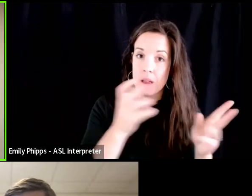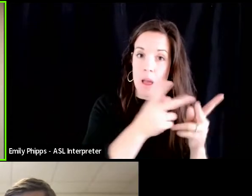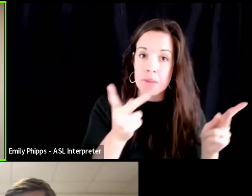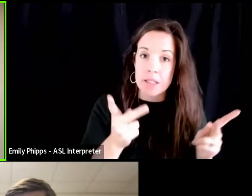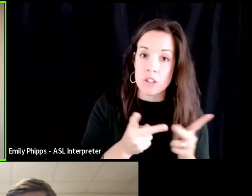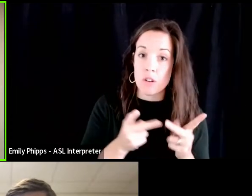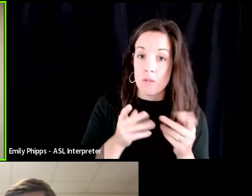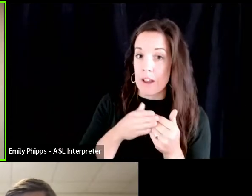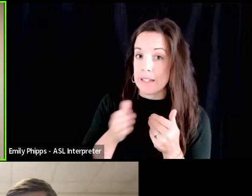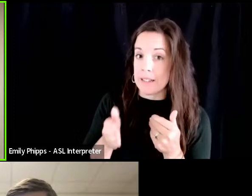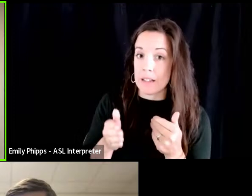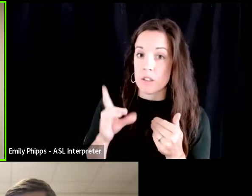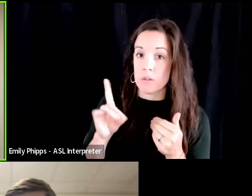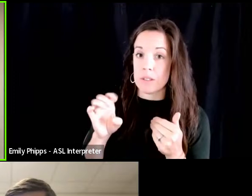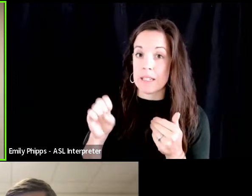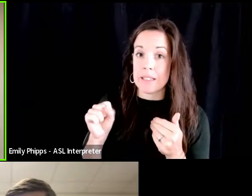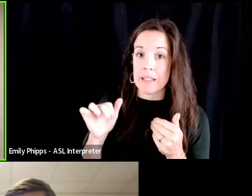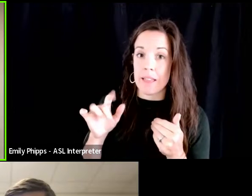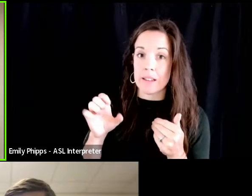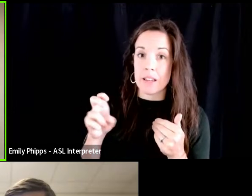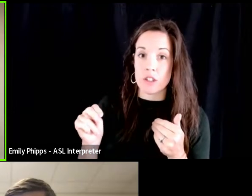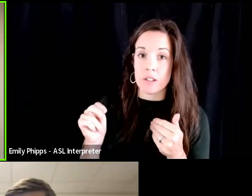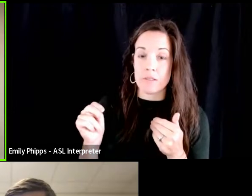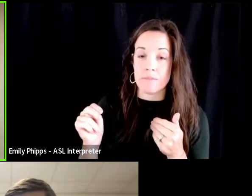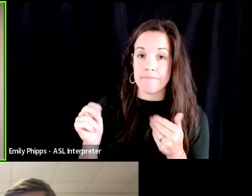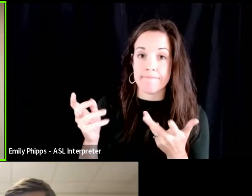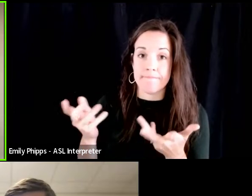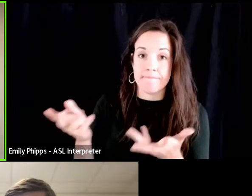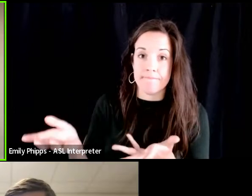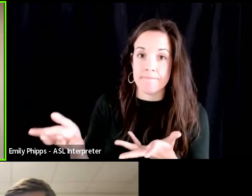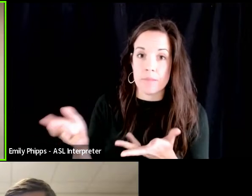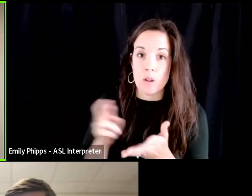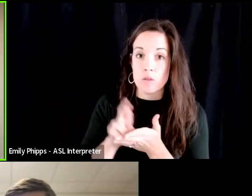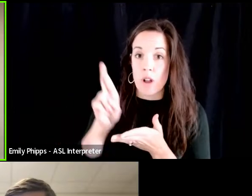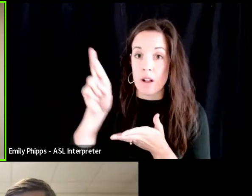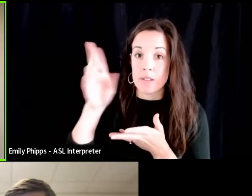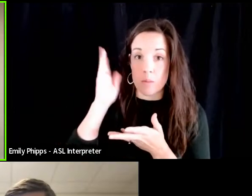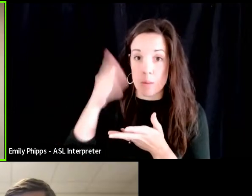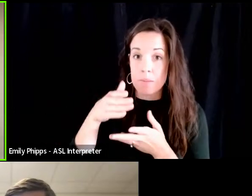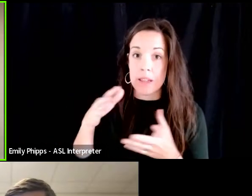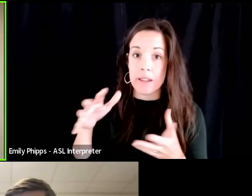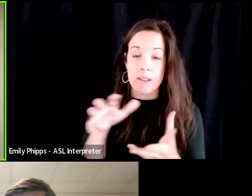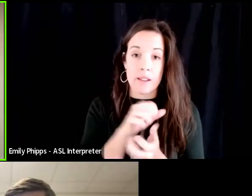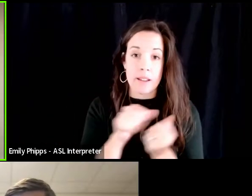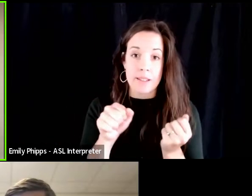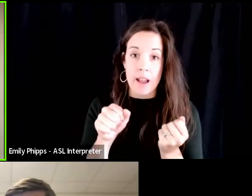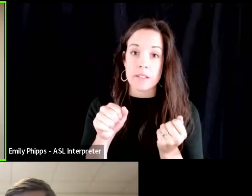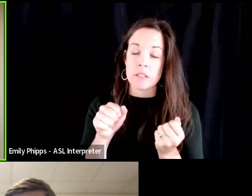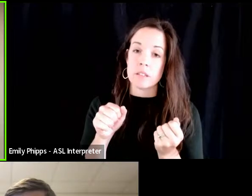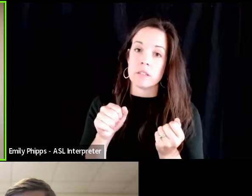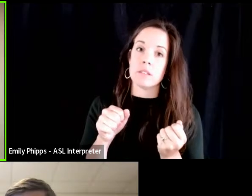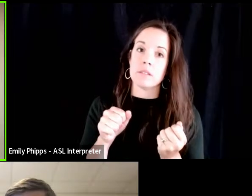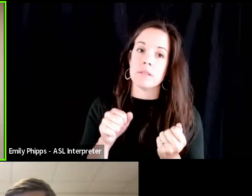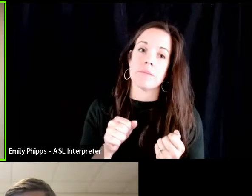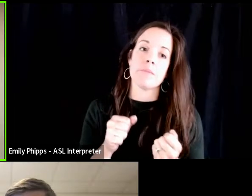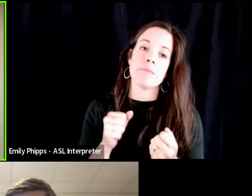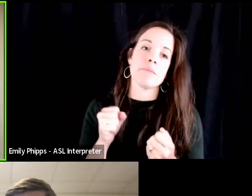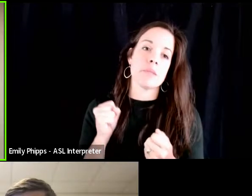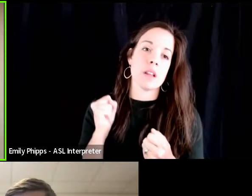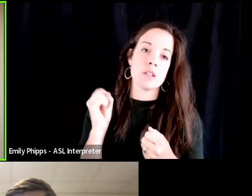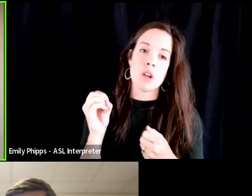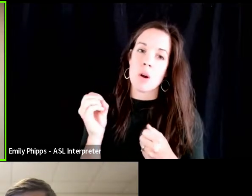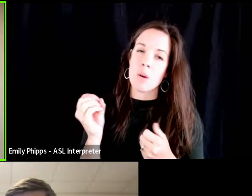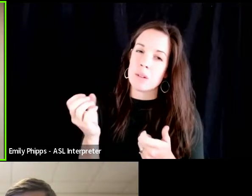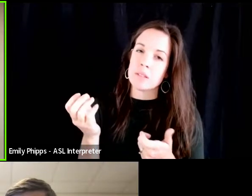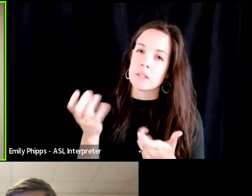to the desalination plant, then those rockets will be attacked in response. So